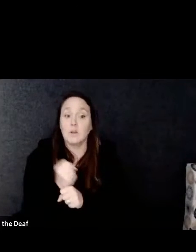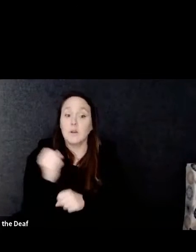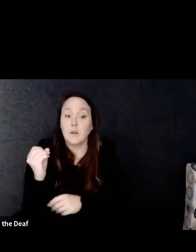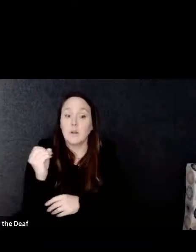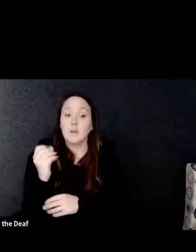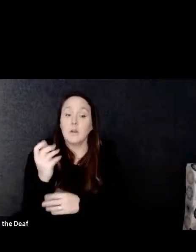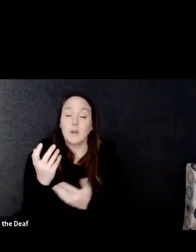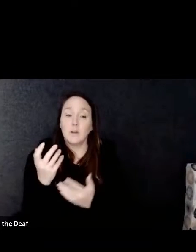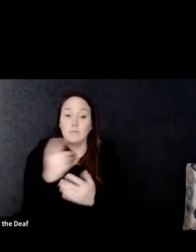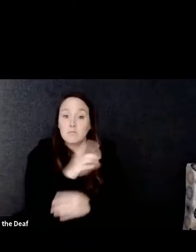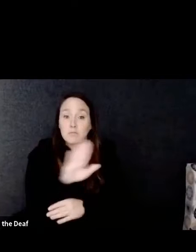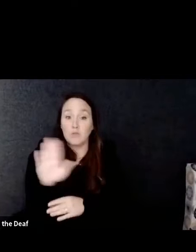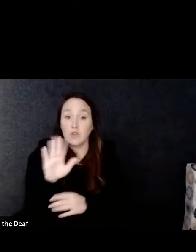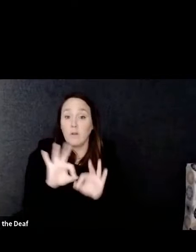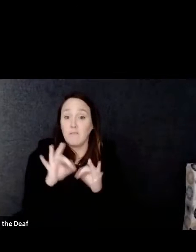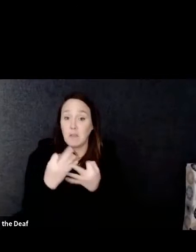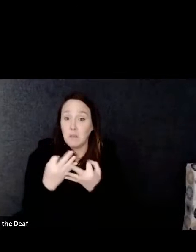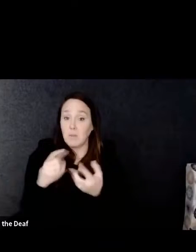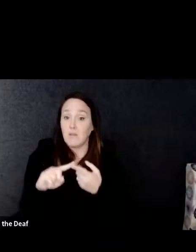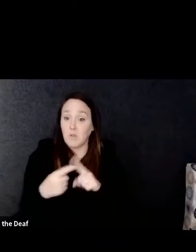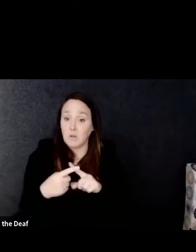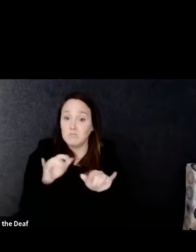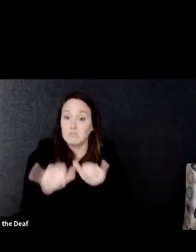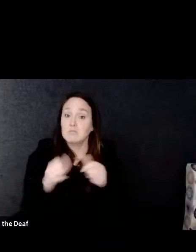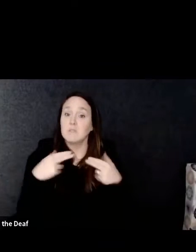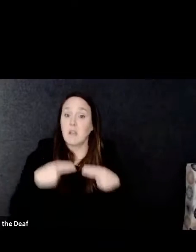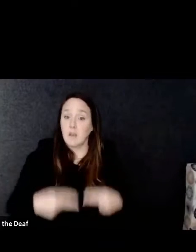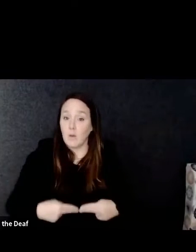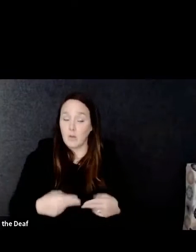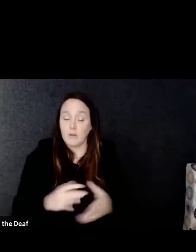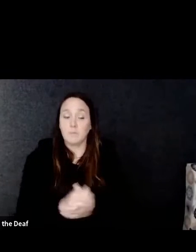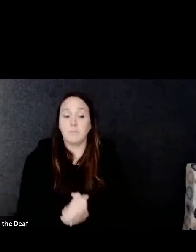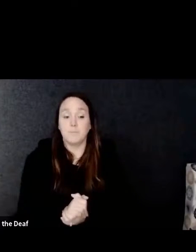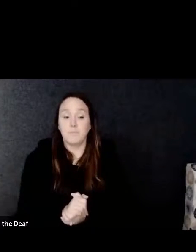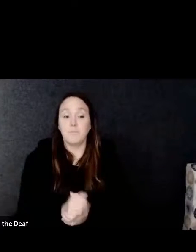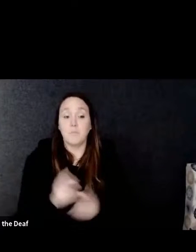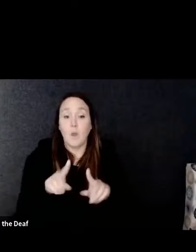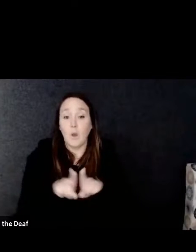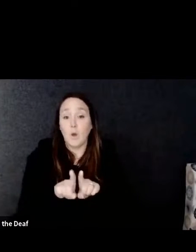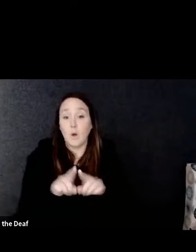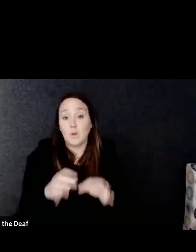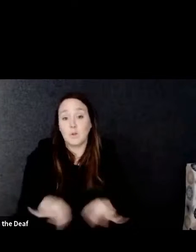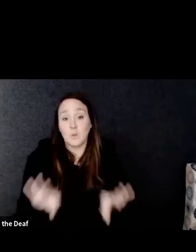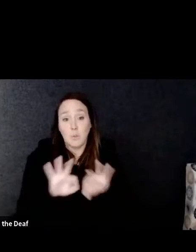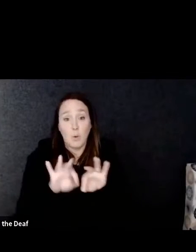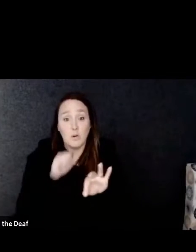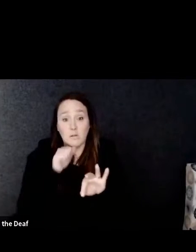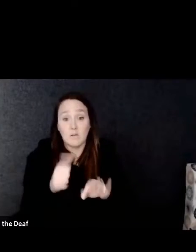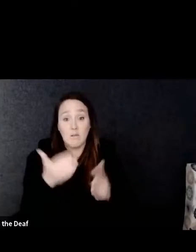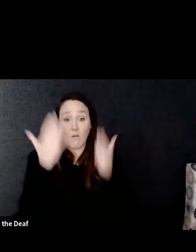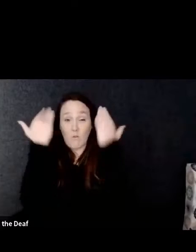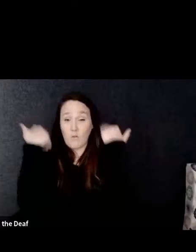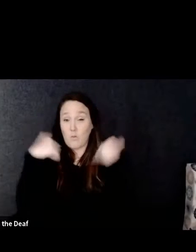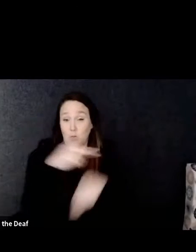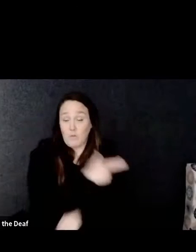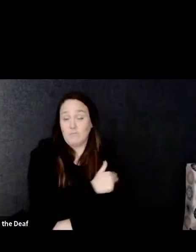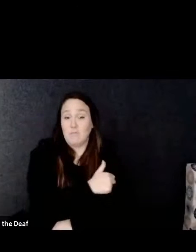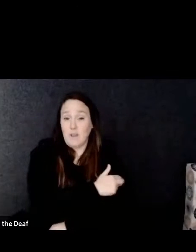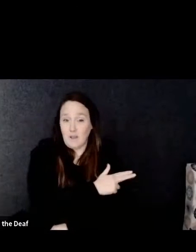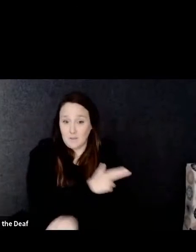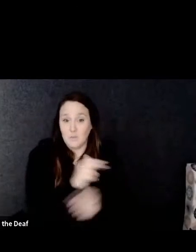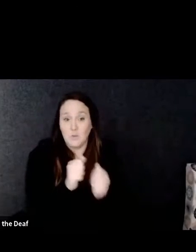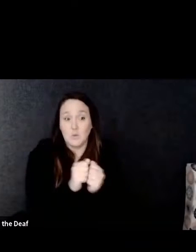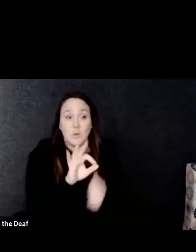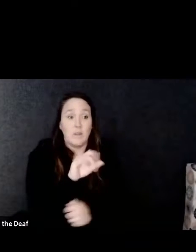It's important to keep you and your loved ones safe and healthy. It's also critical to help keep our hospitals from getting overburdened with